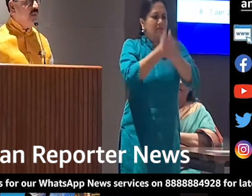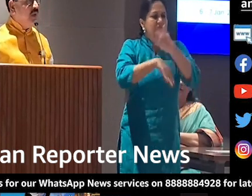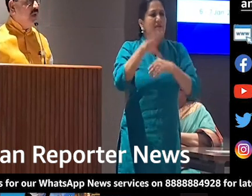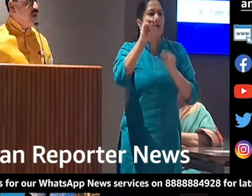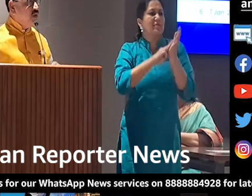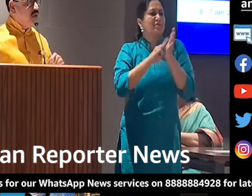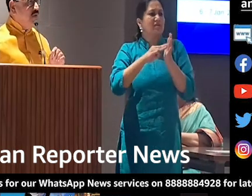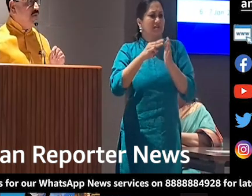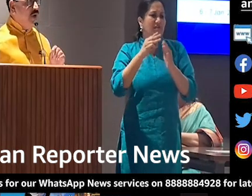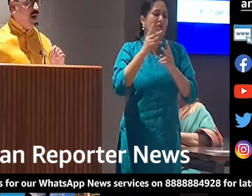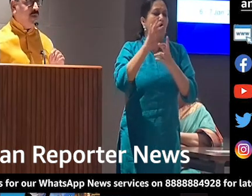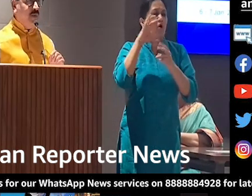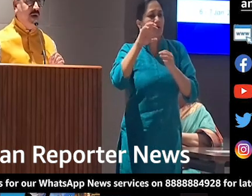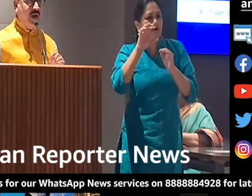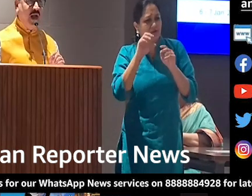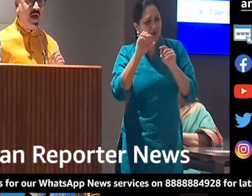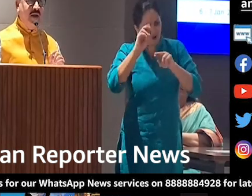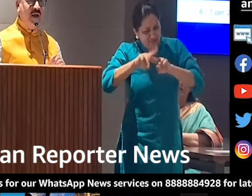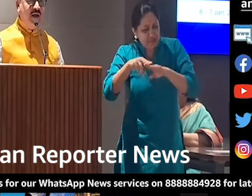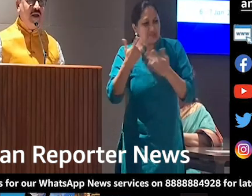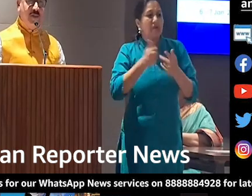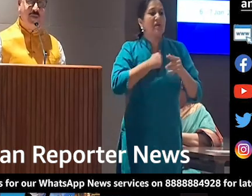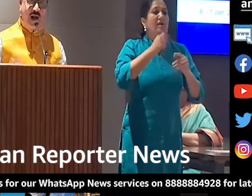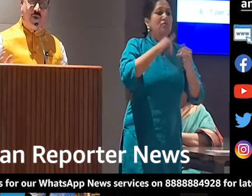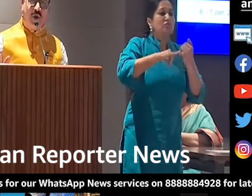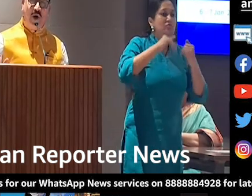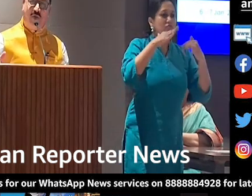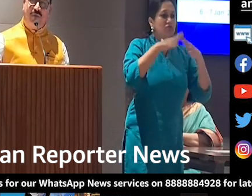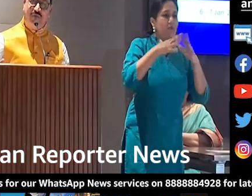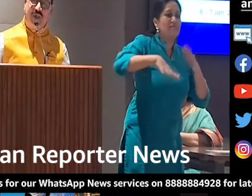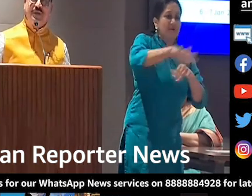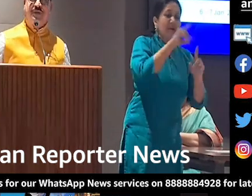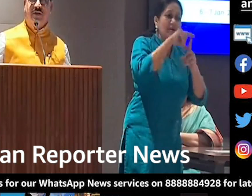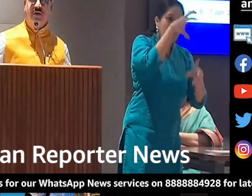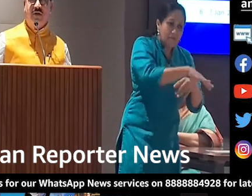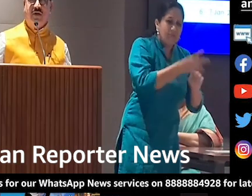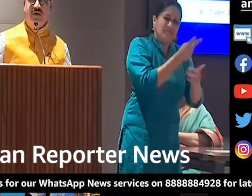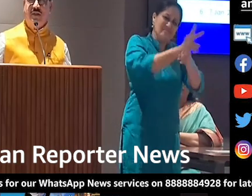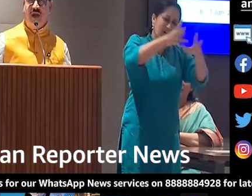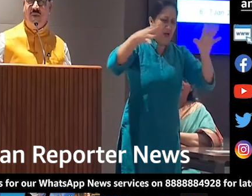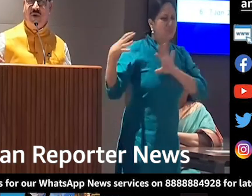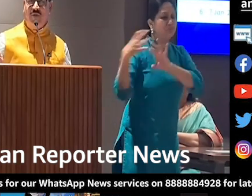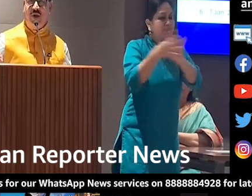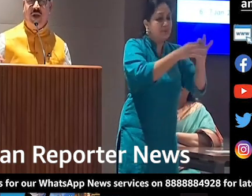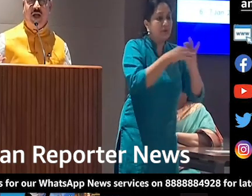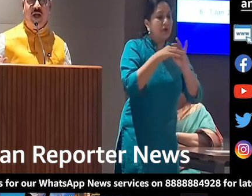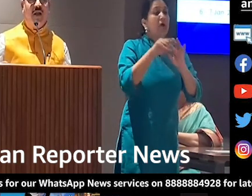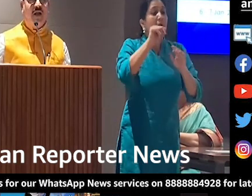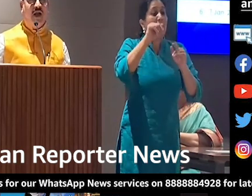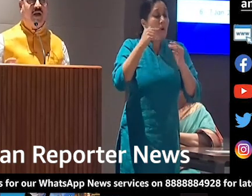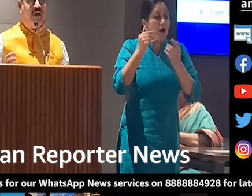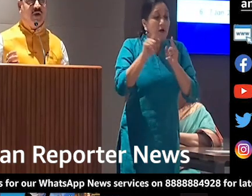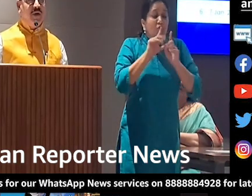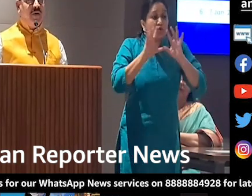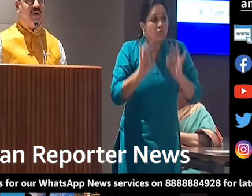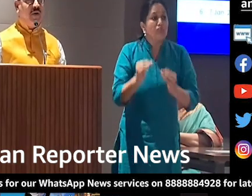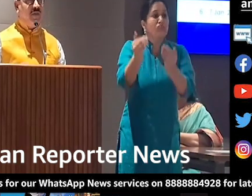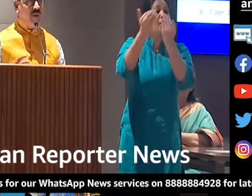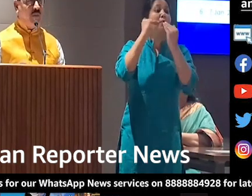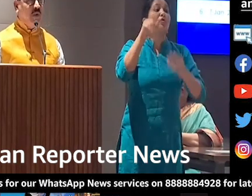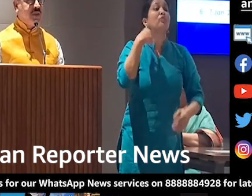the Social Welfare Department, and the backbone of this is Government of India and